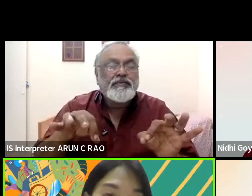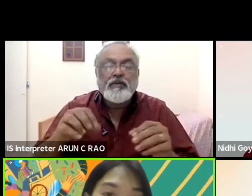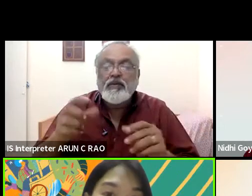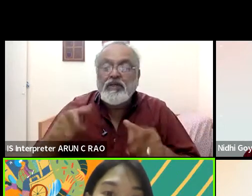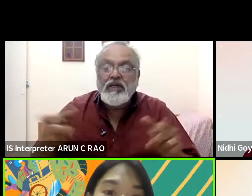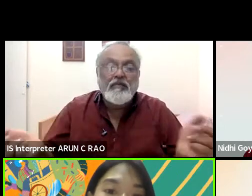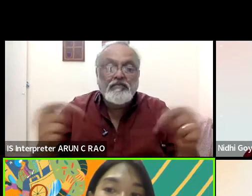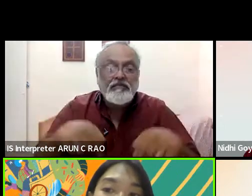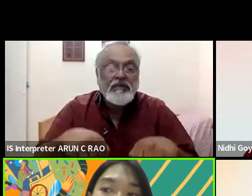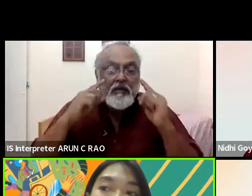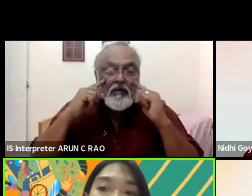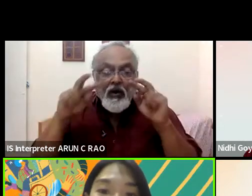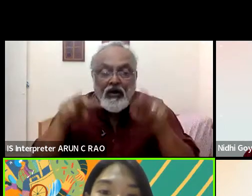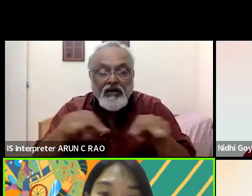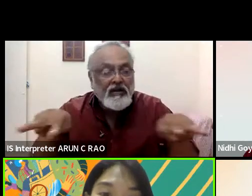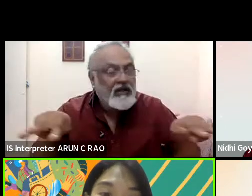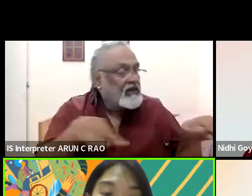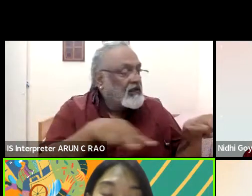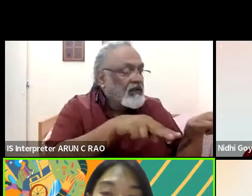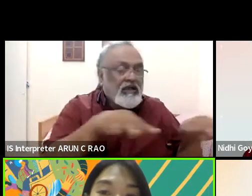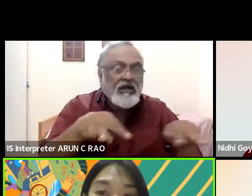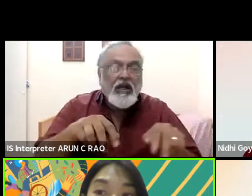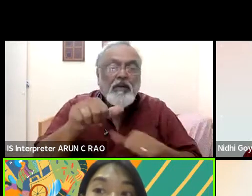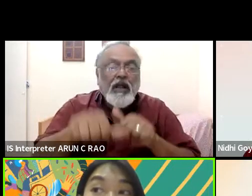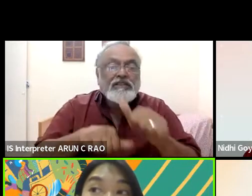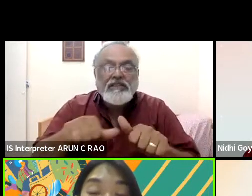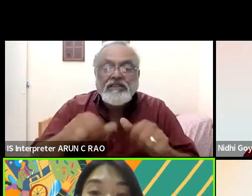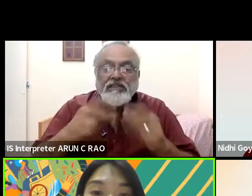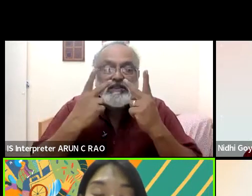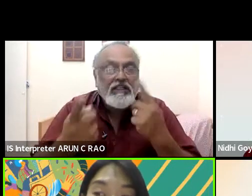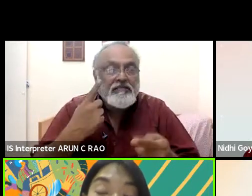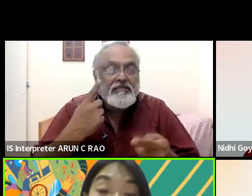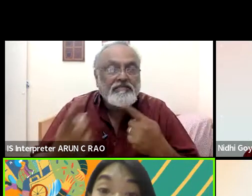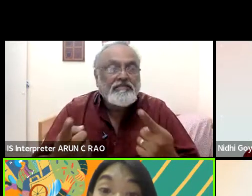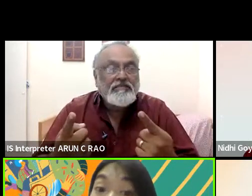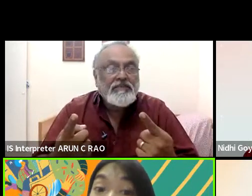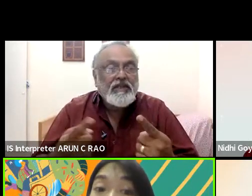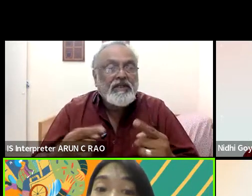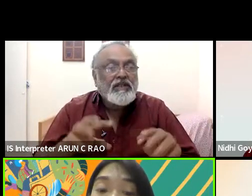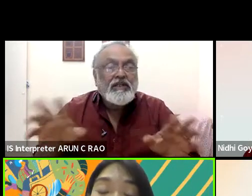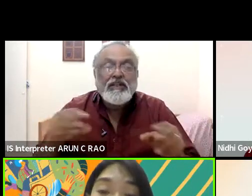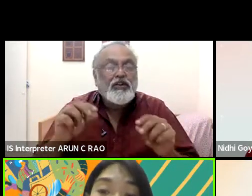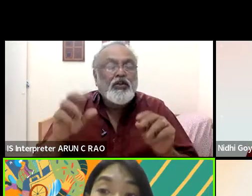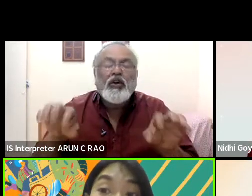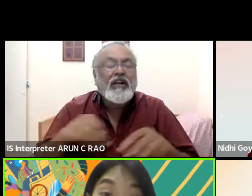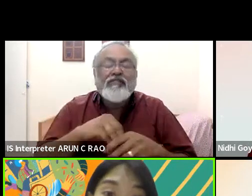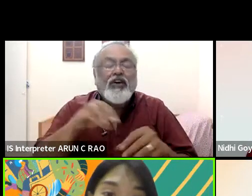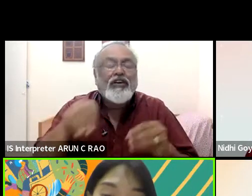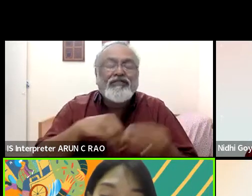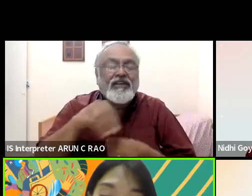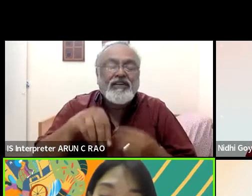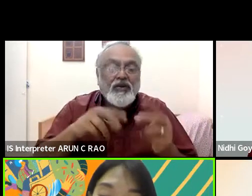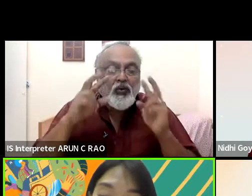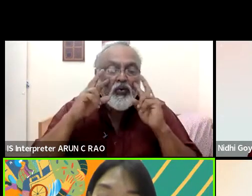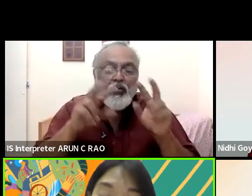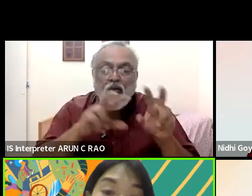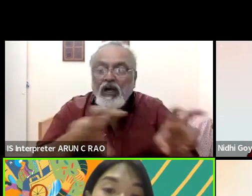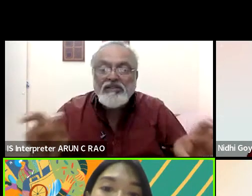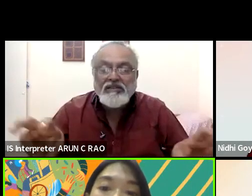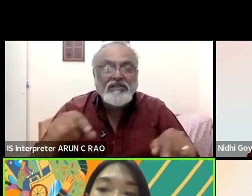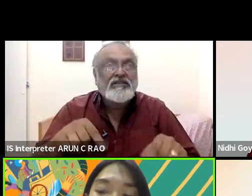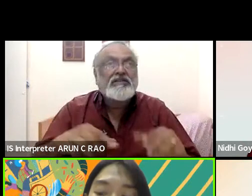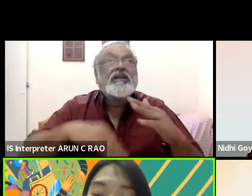in the monitoring process, because in most cases it's perhaps they're not involved within